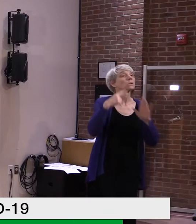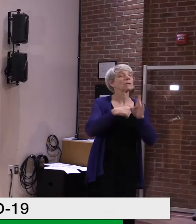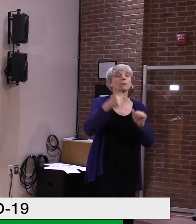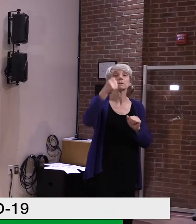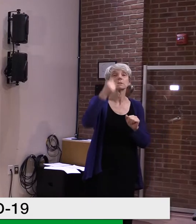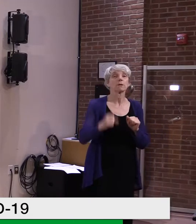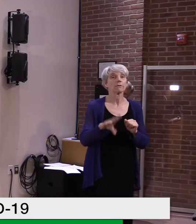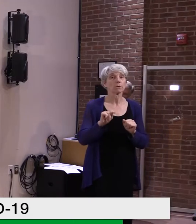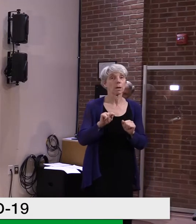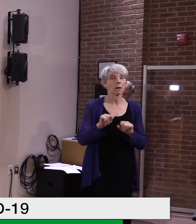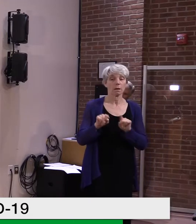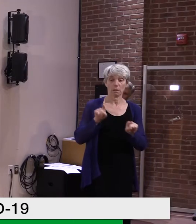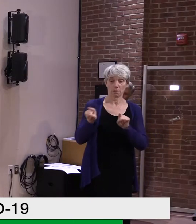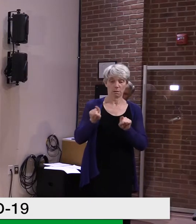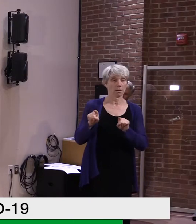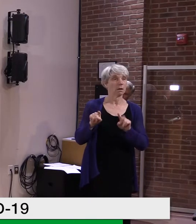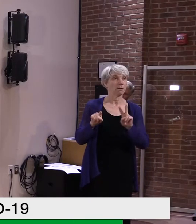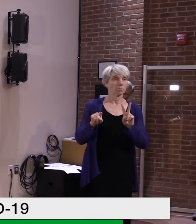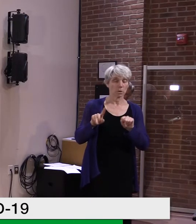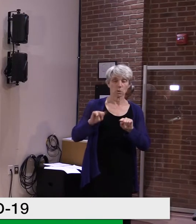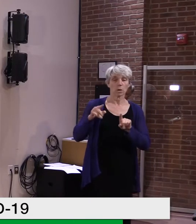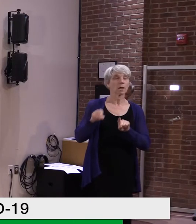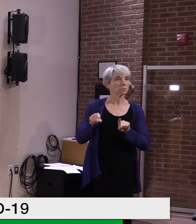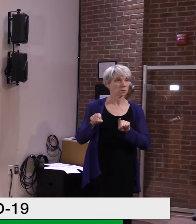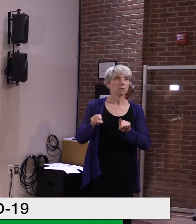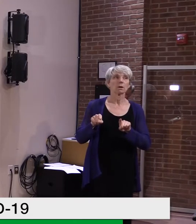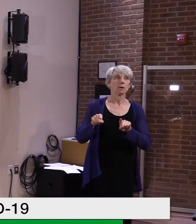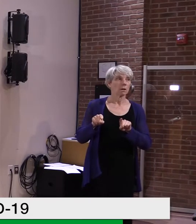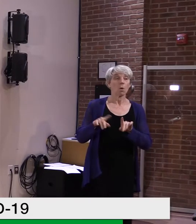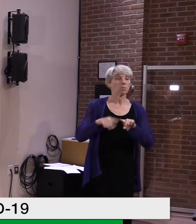but certainly to our east, it's been difficult.